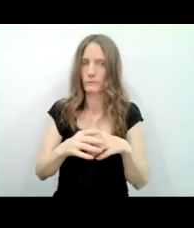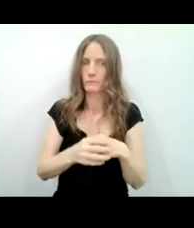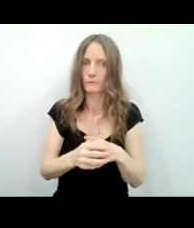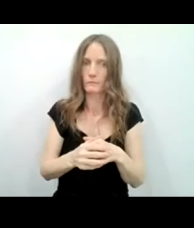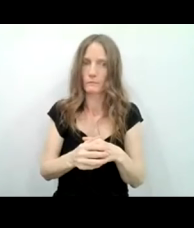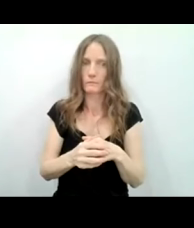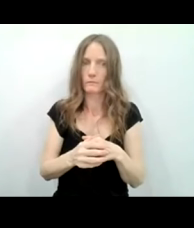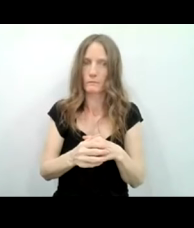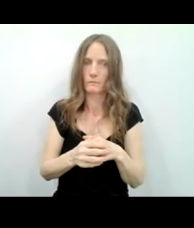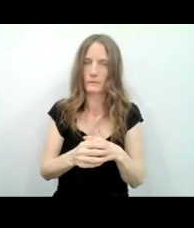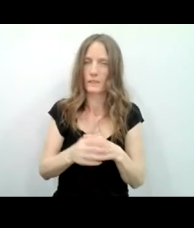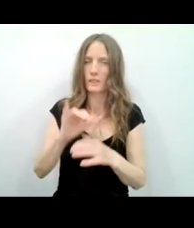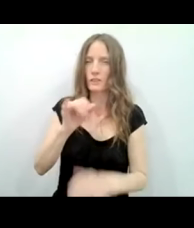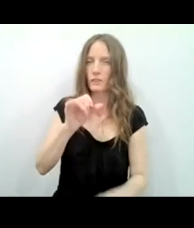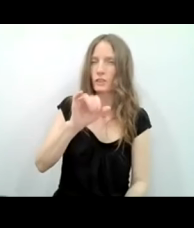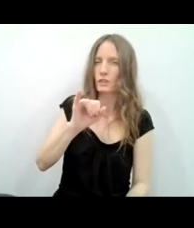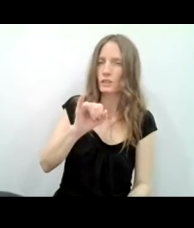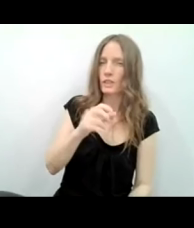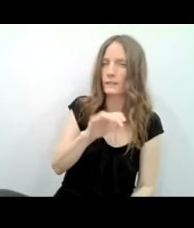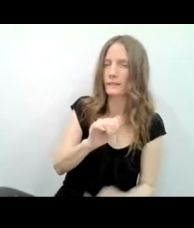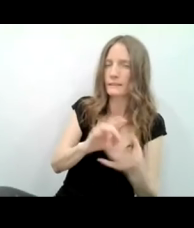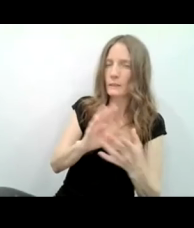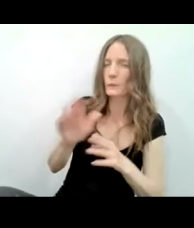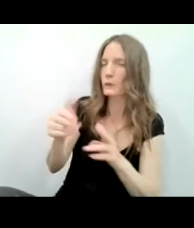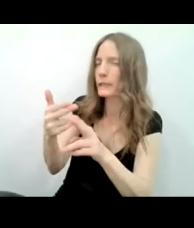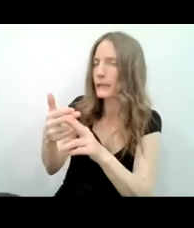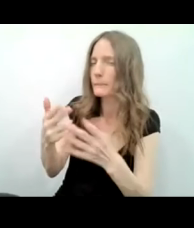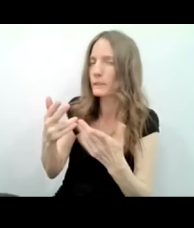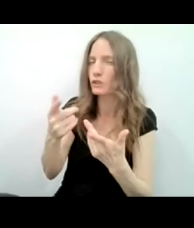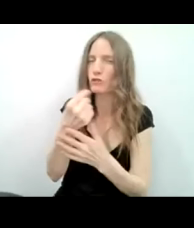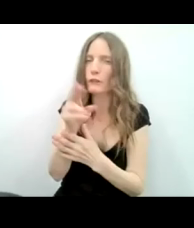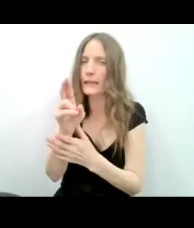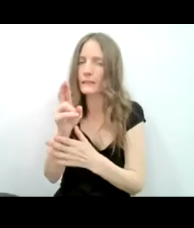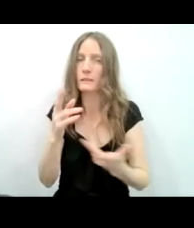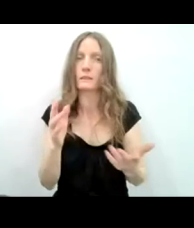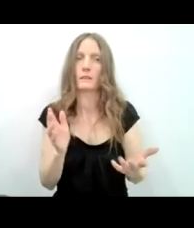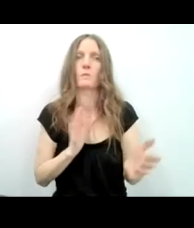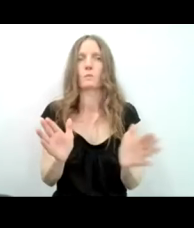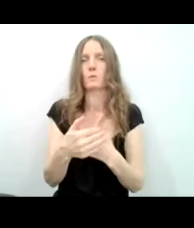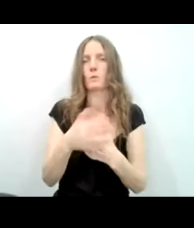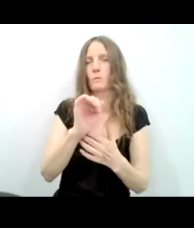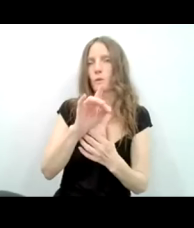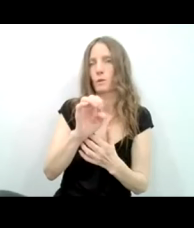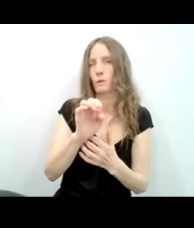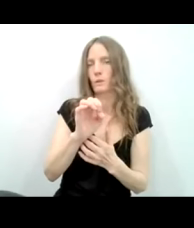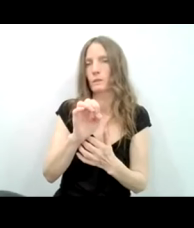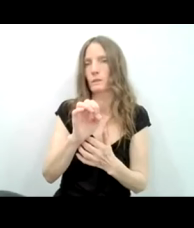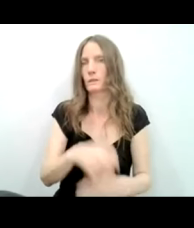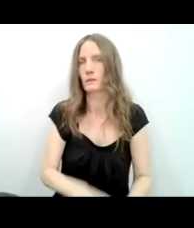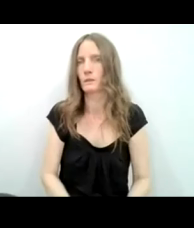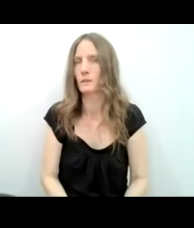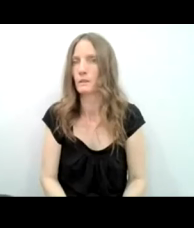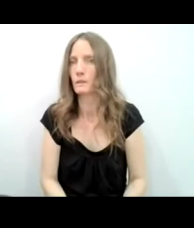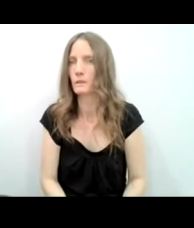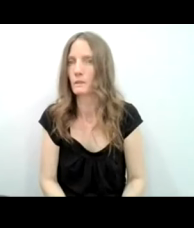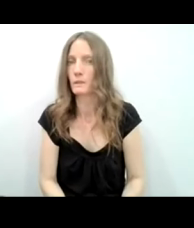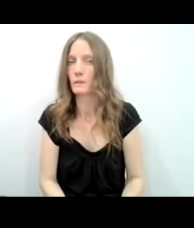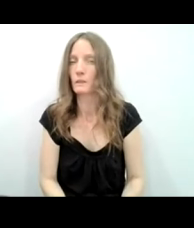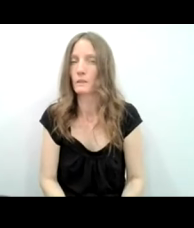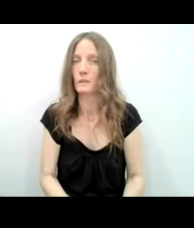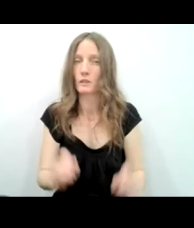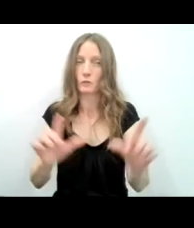me." Oh yeah, you just need to put the room code in, and then it will open up. So the room code is at the top of the